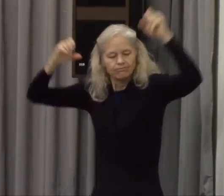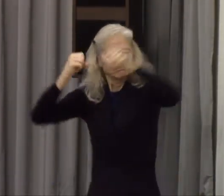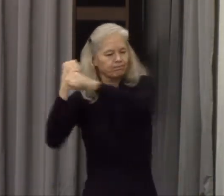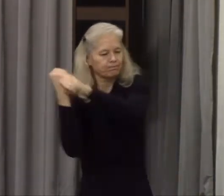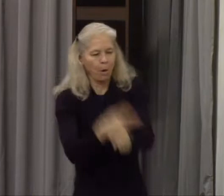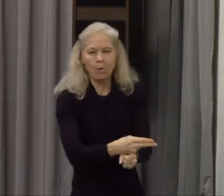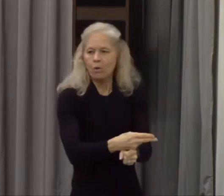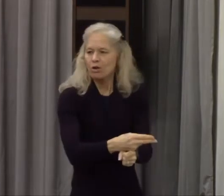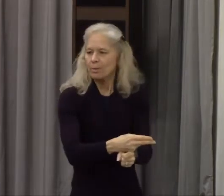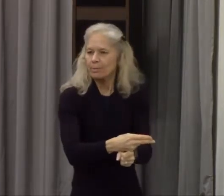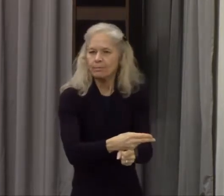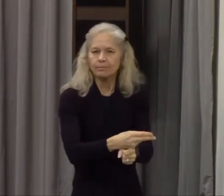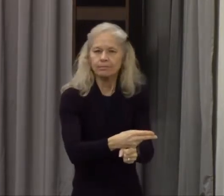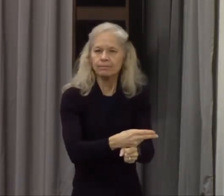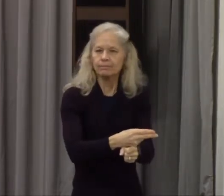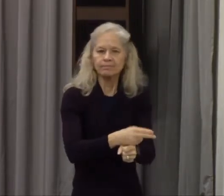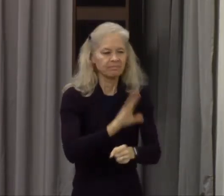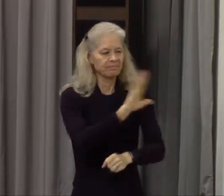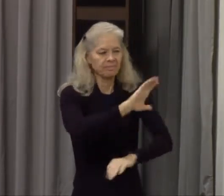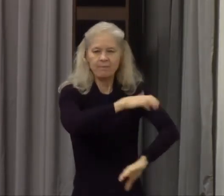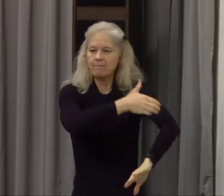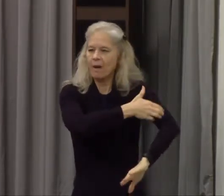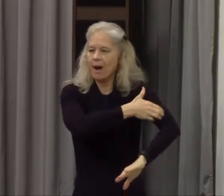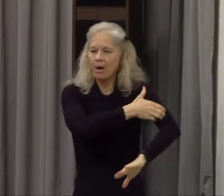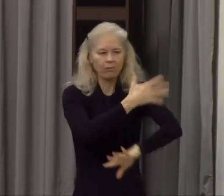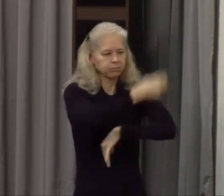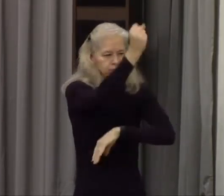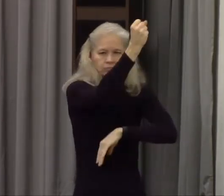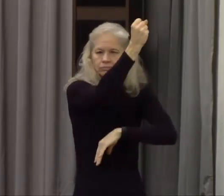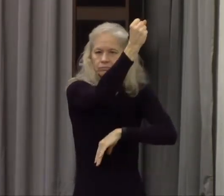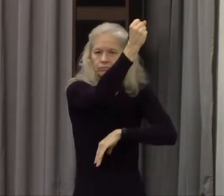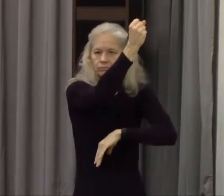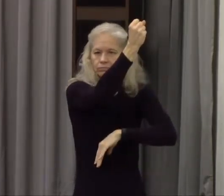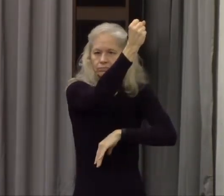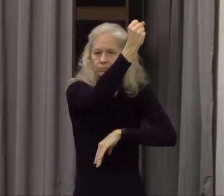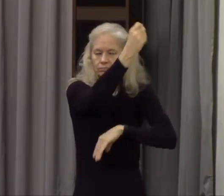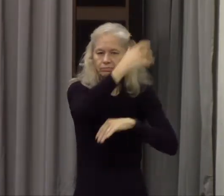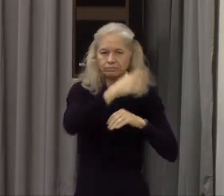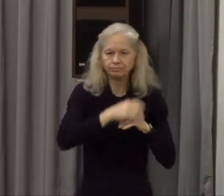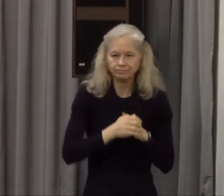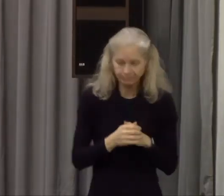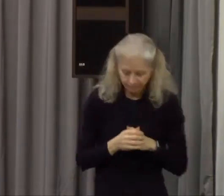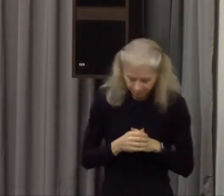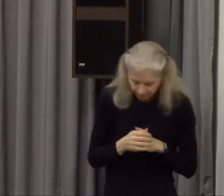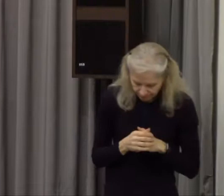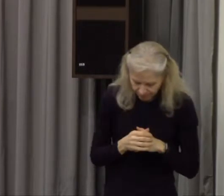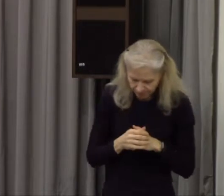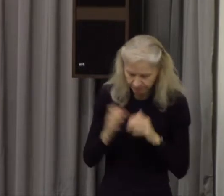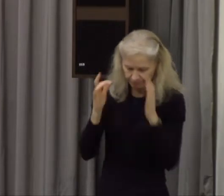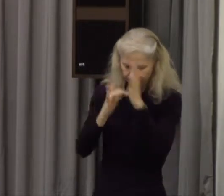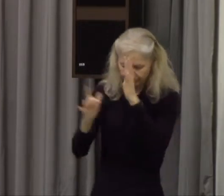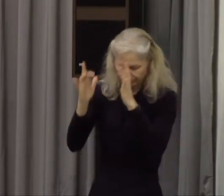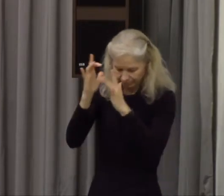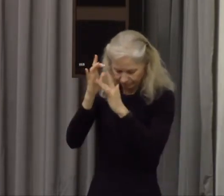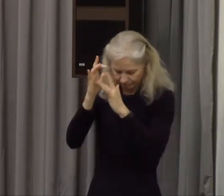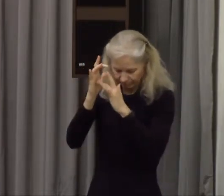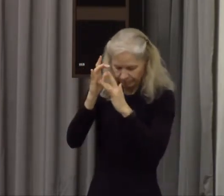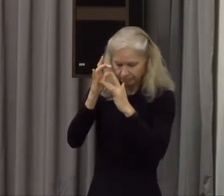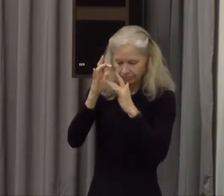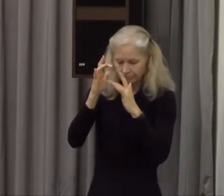us in Christ Jesus our Lord. He came to earth. Speaking about this God coming to earth